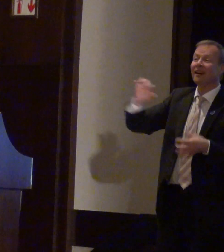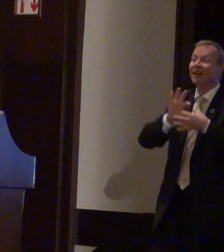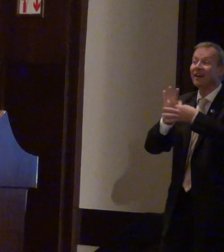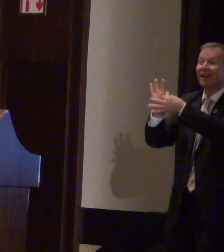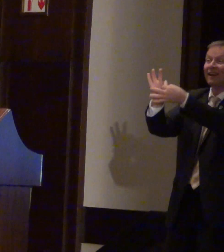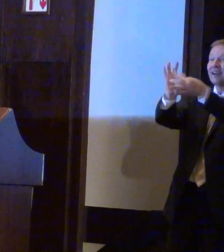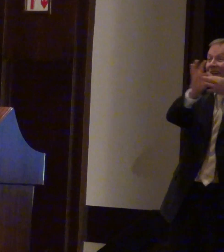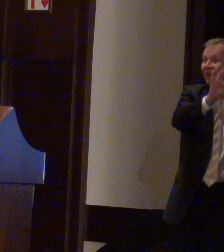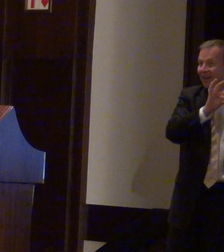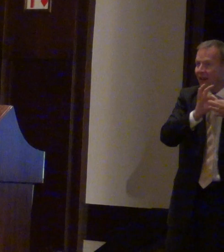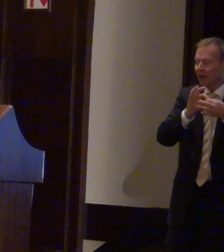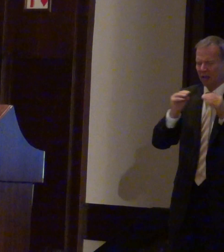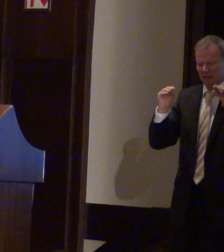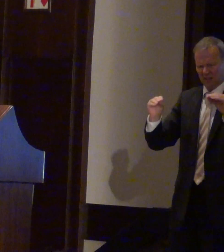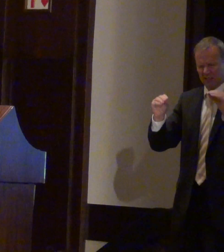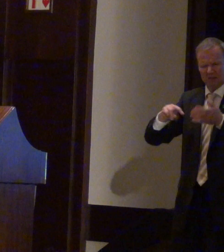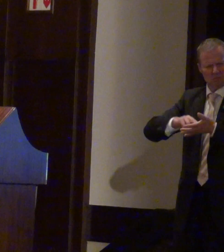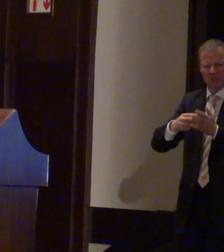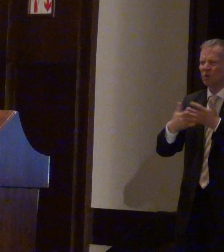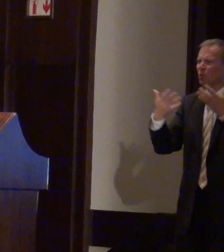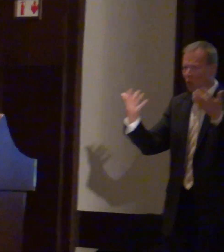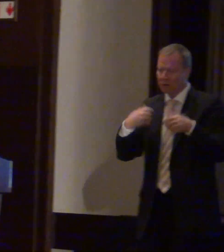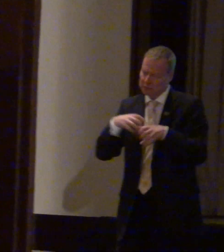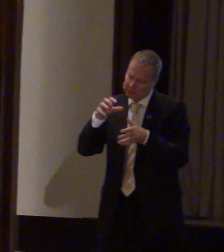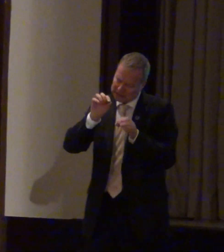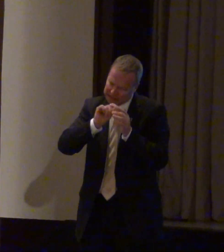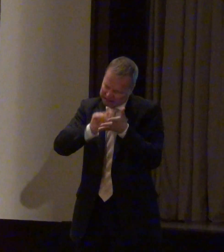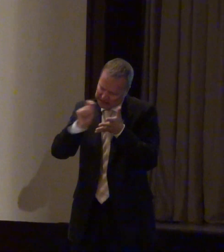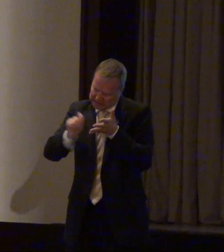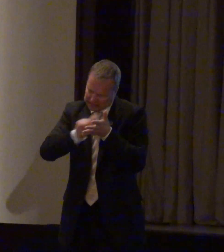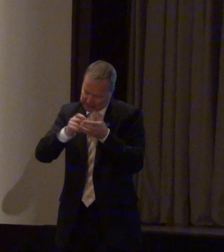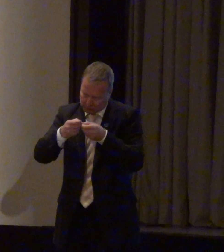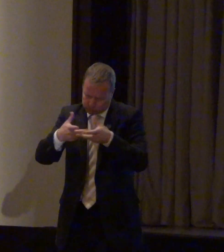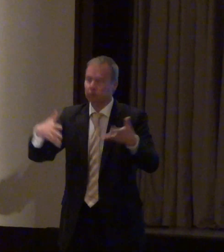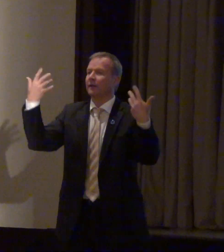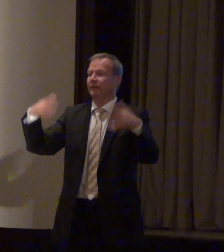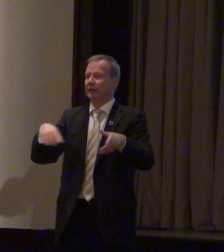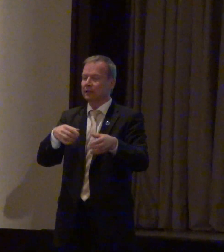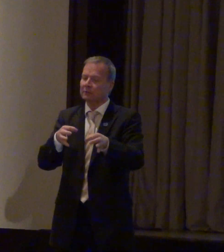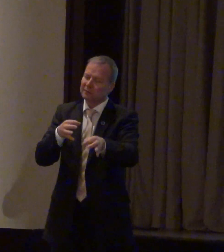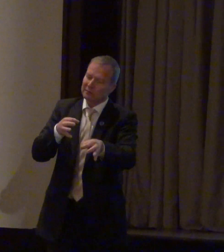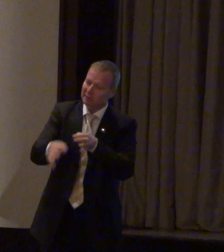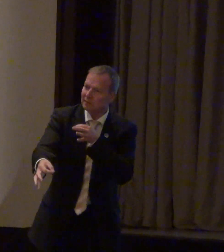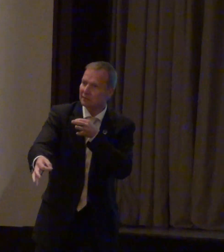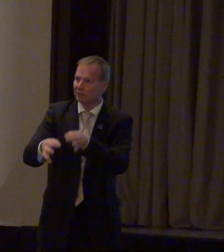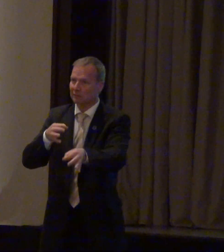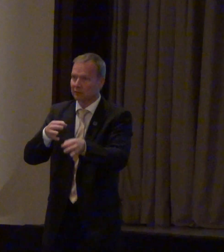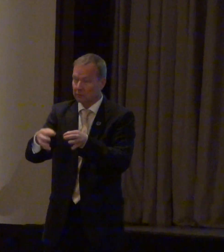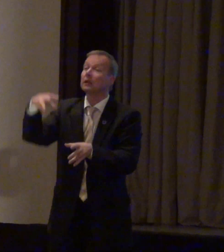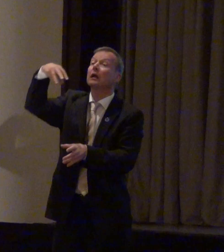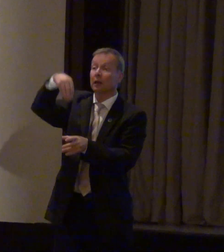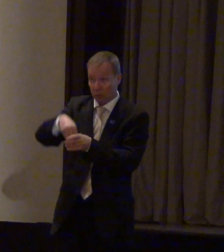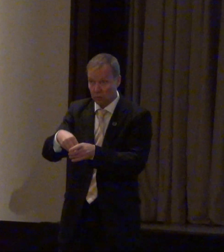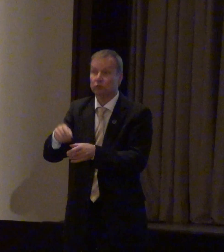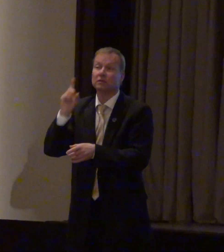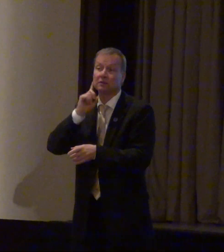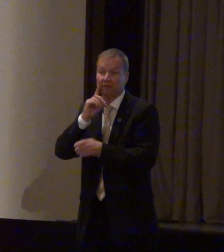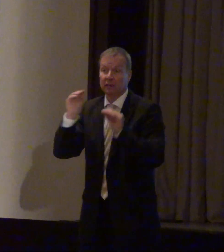quite clear information pack in the IDA which explains how